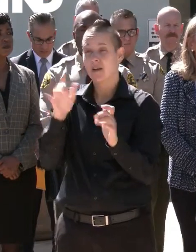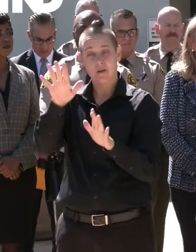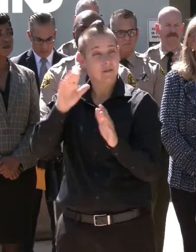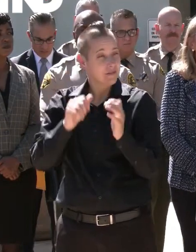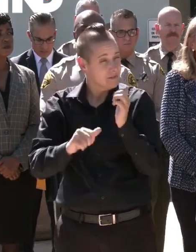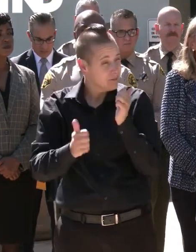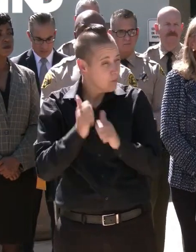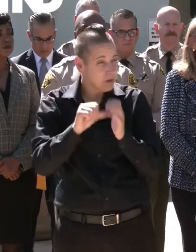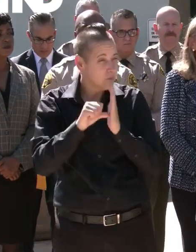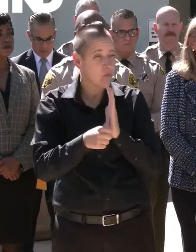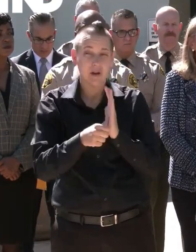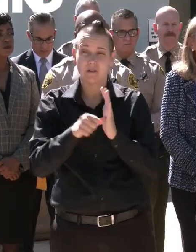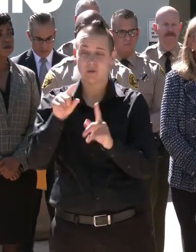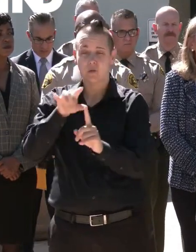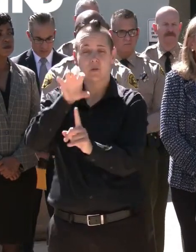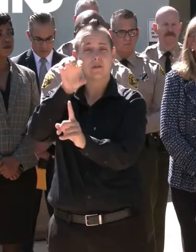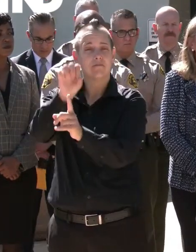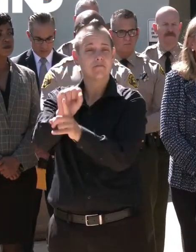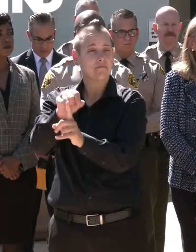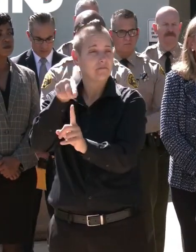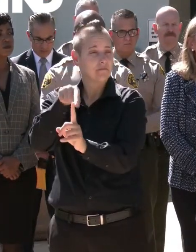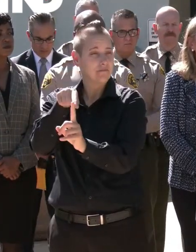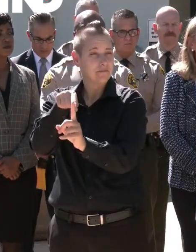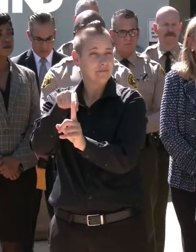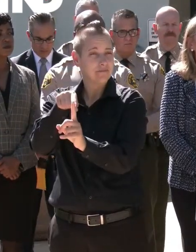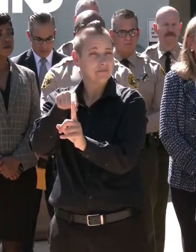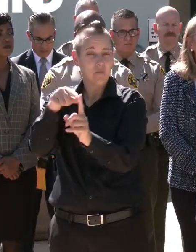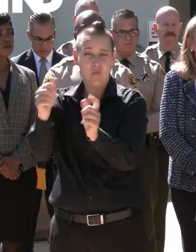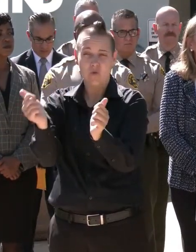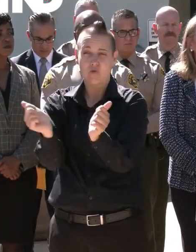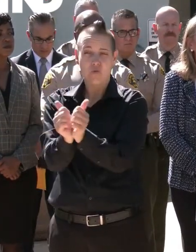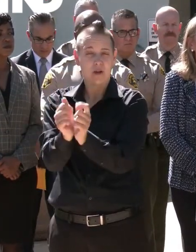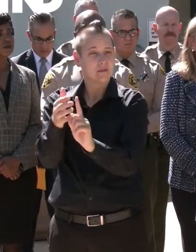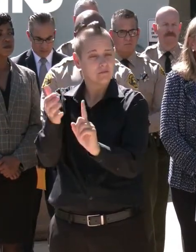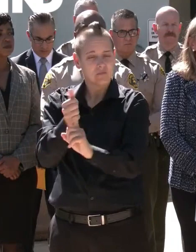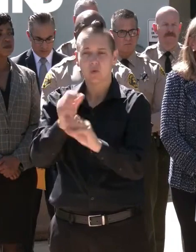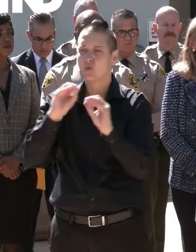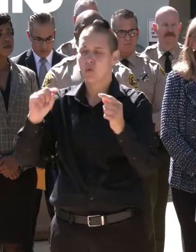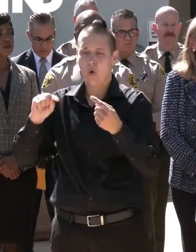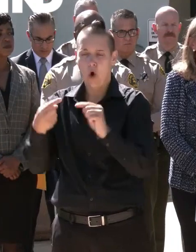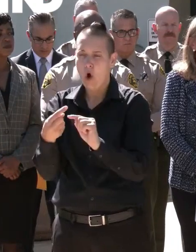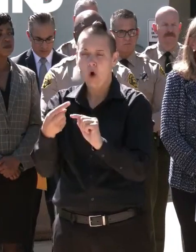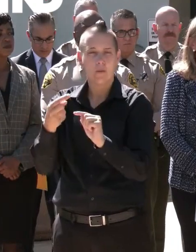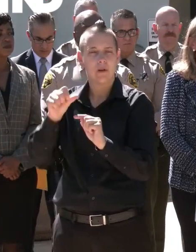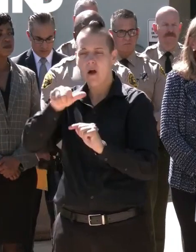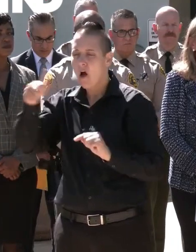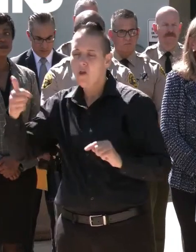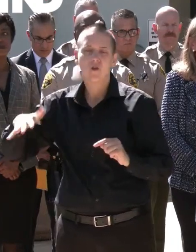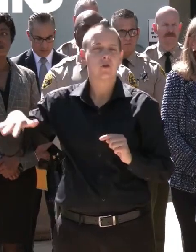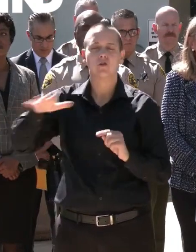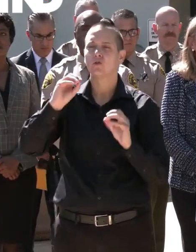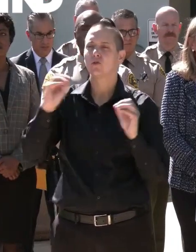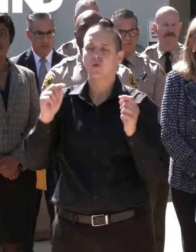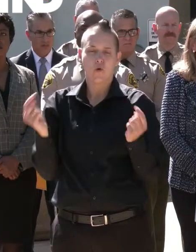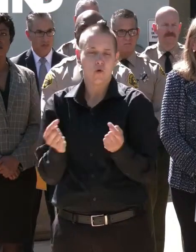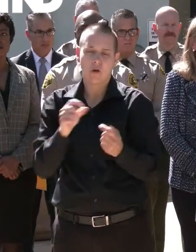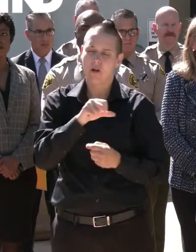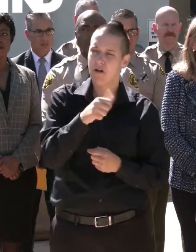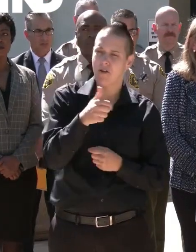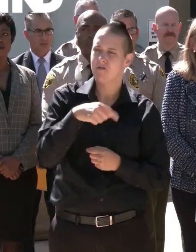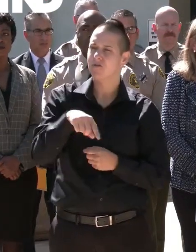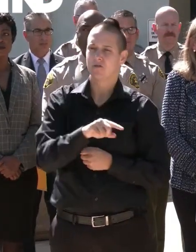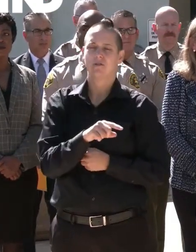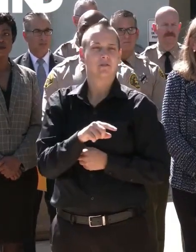most impressively, to take him into custody without any further harm to anyone, without any further loss of life. It speaks